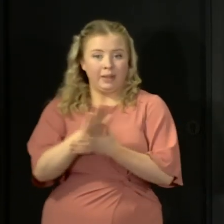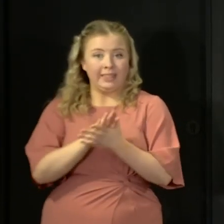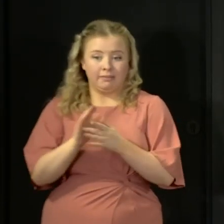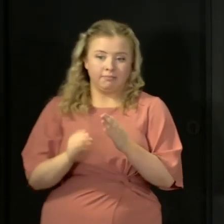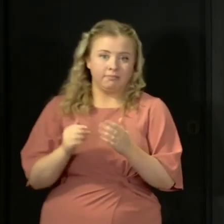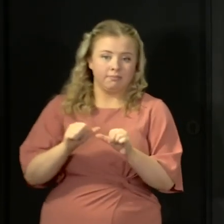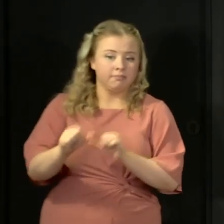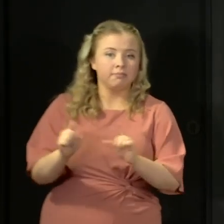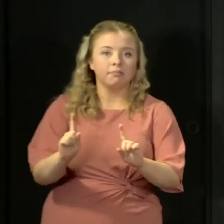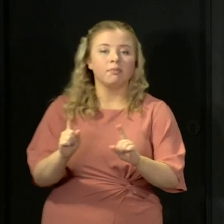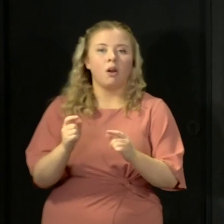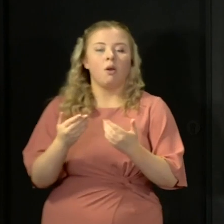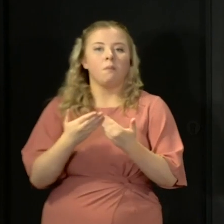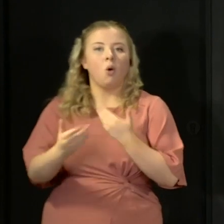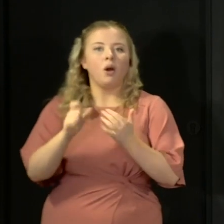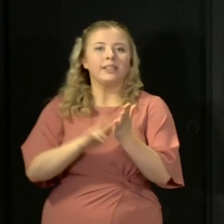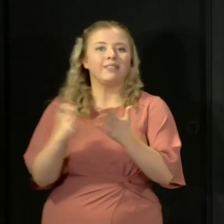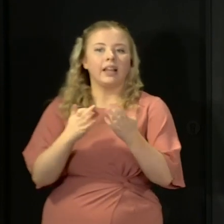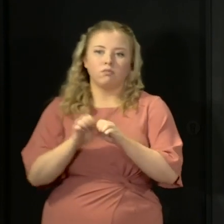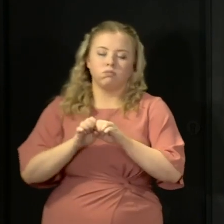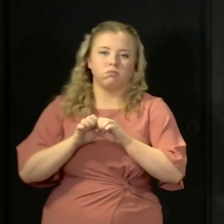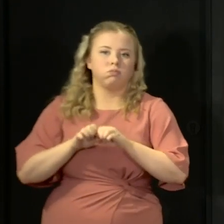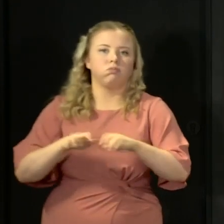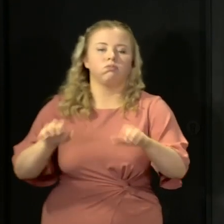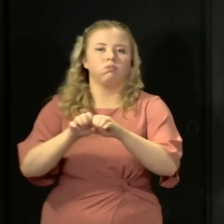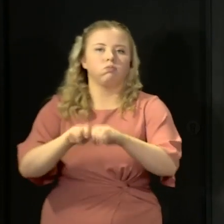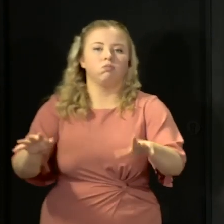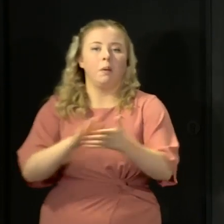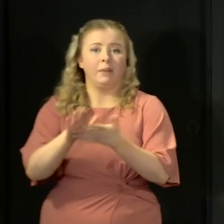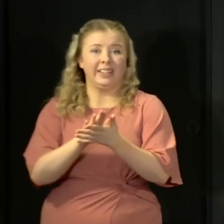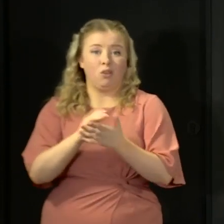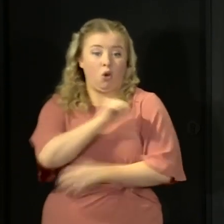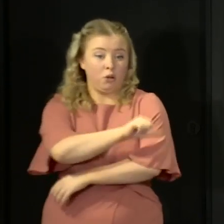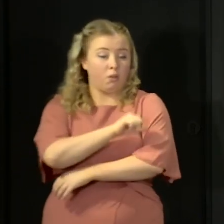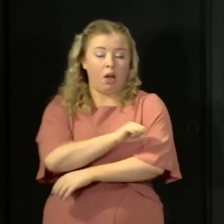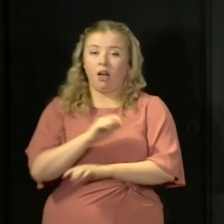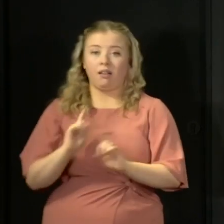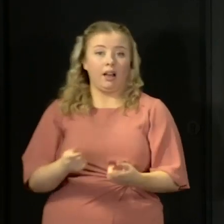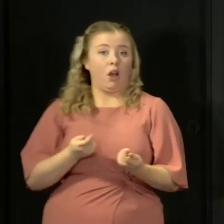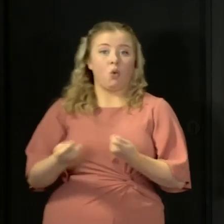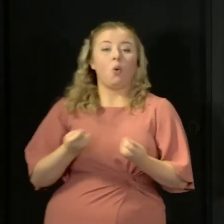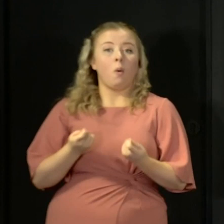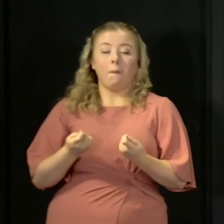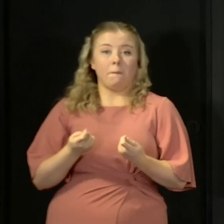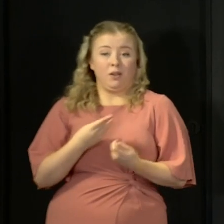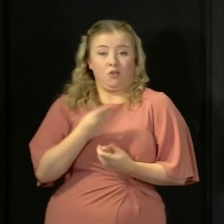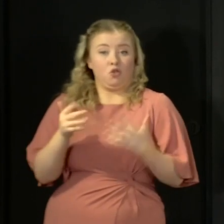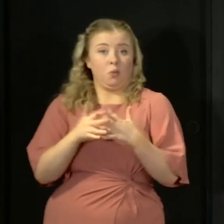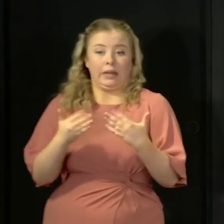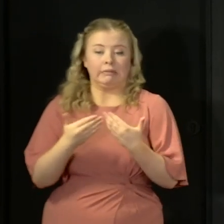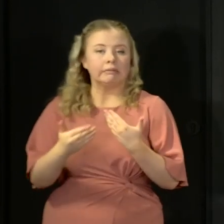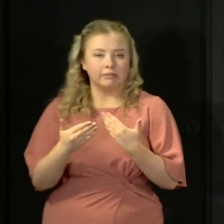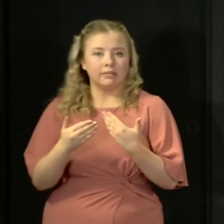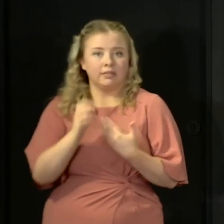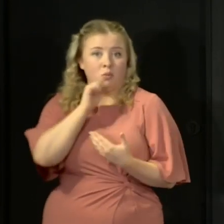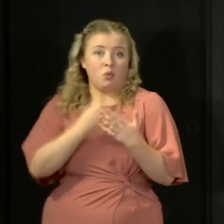in the virus that would overwhelm our hospital capacity in a matter of weeks. Now, the fact is that any easing of